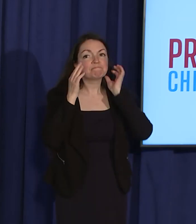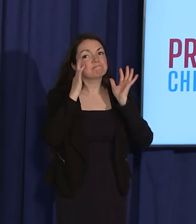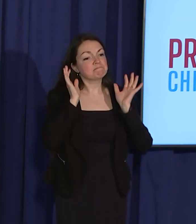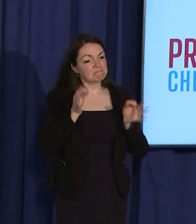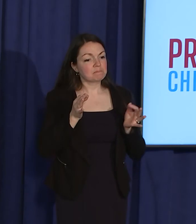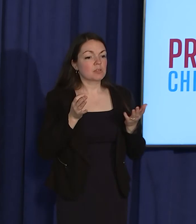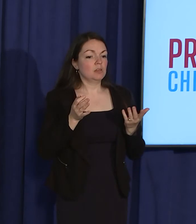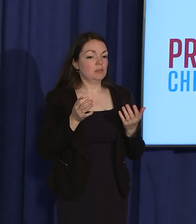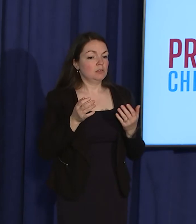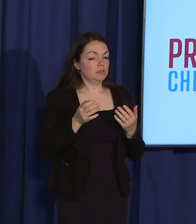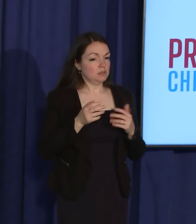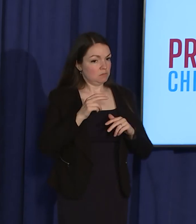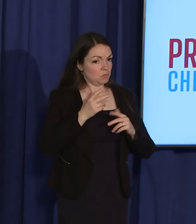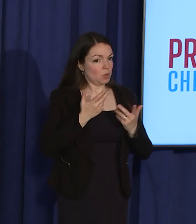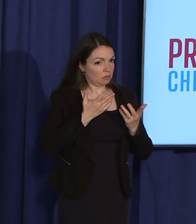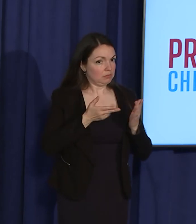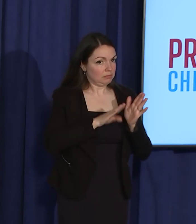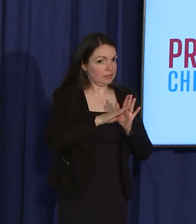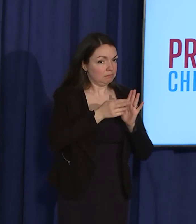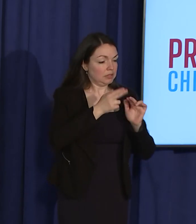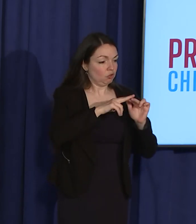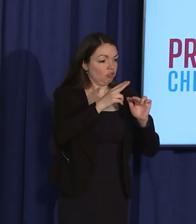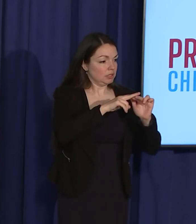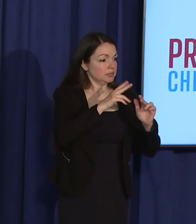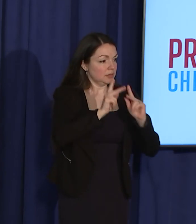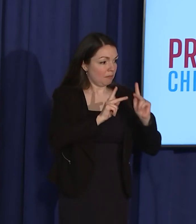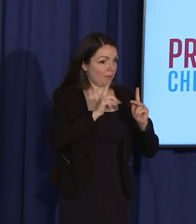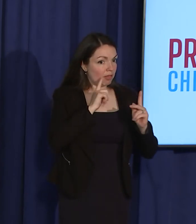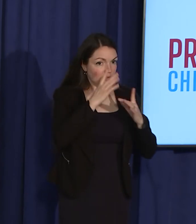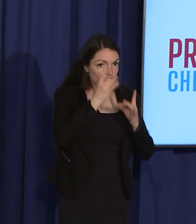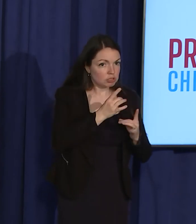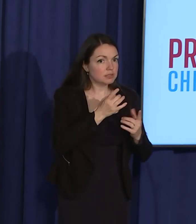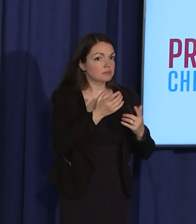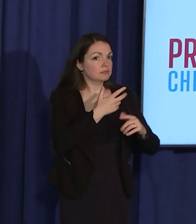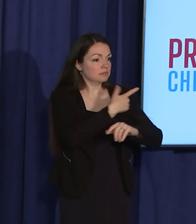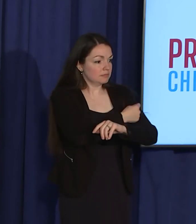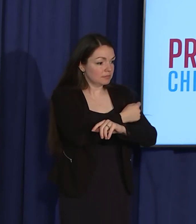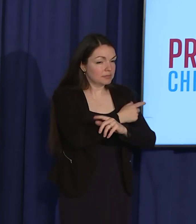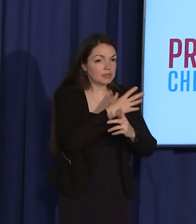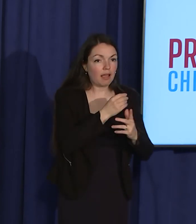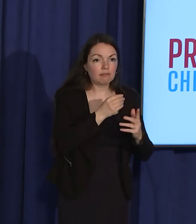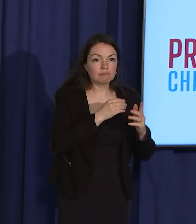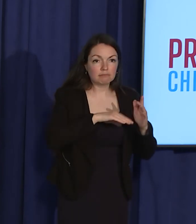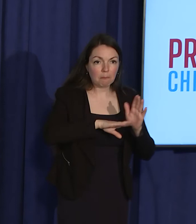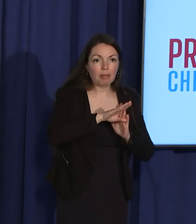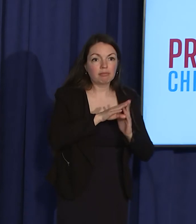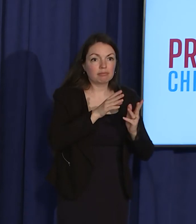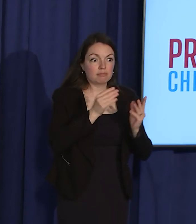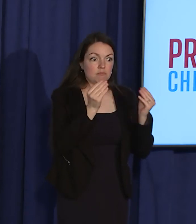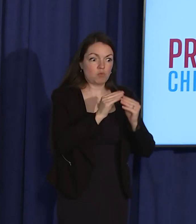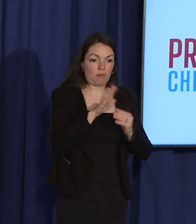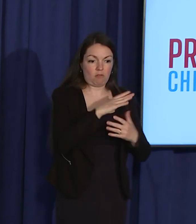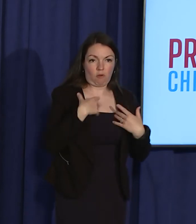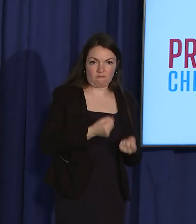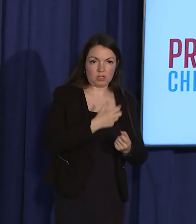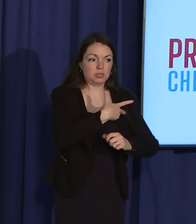build vaccine confidence and convenience, we're interested in thinking about ways to incentivize people to get the vaccine. I would hope that for most